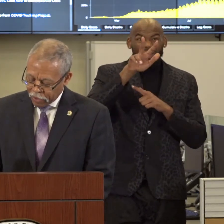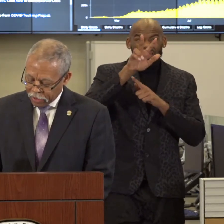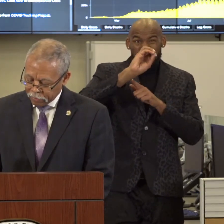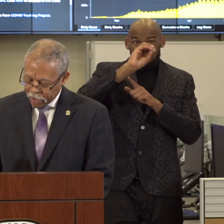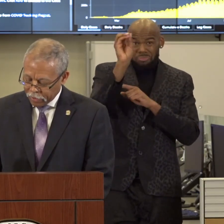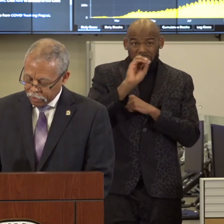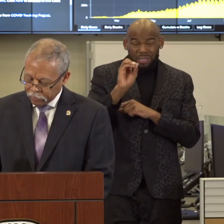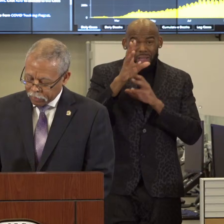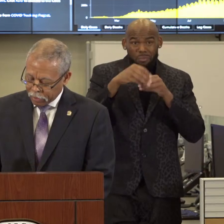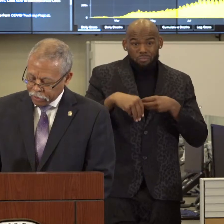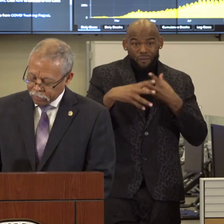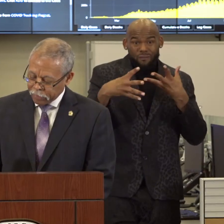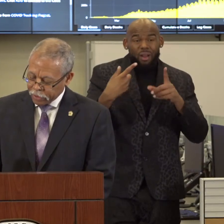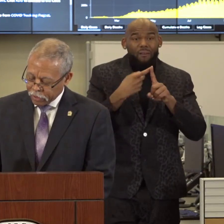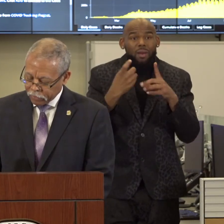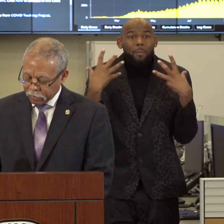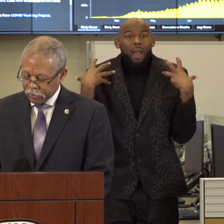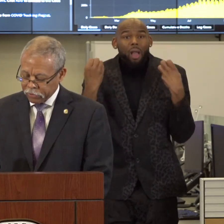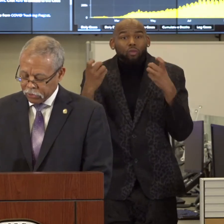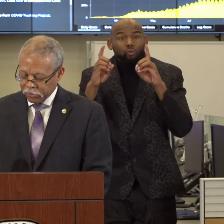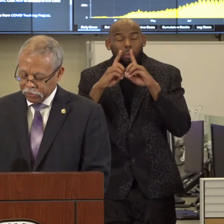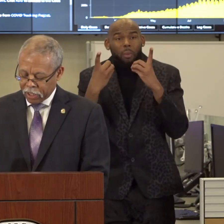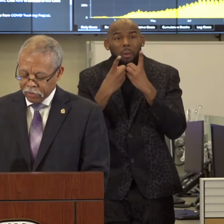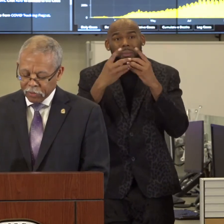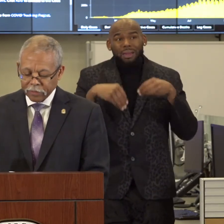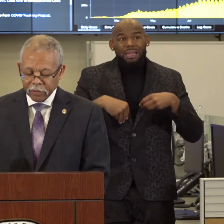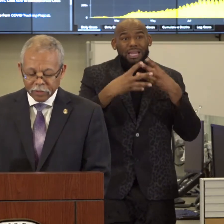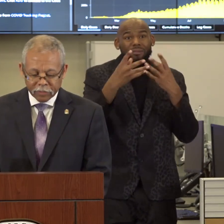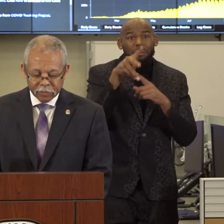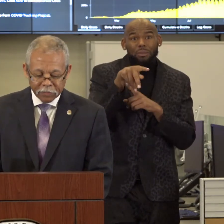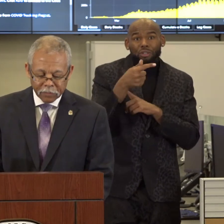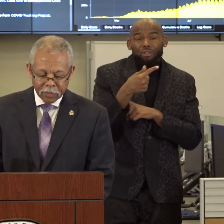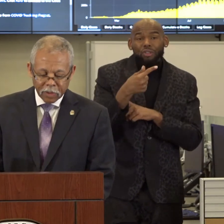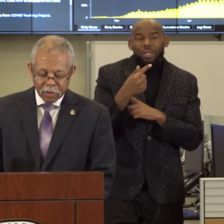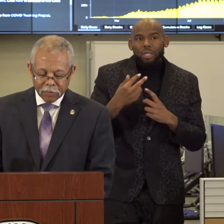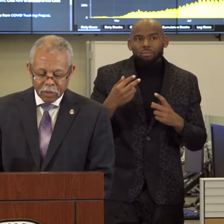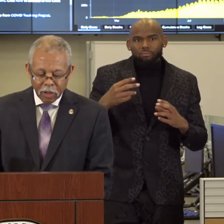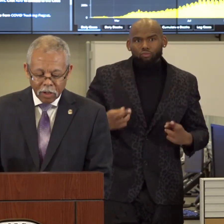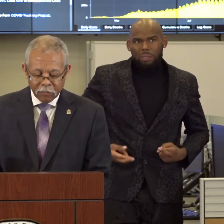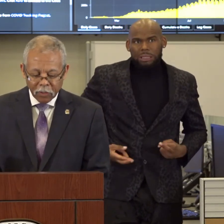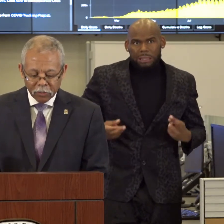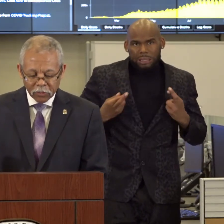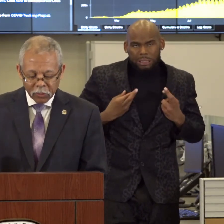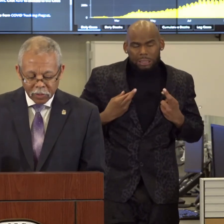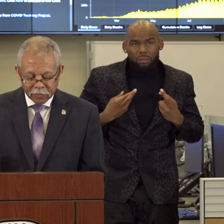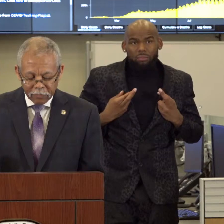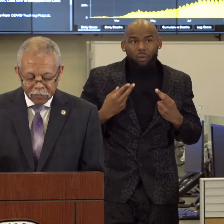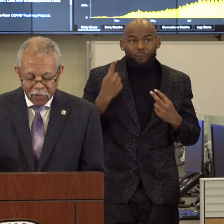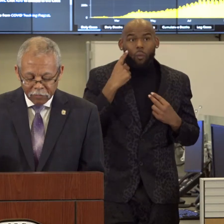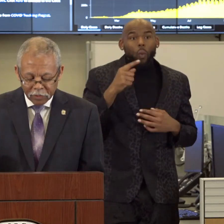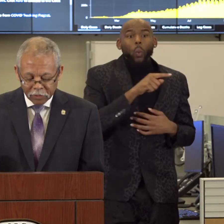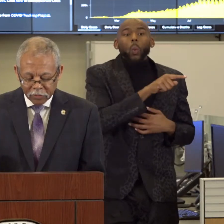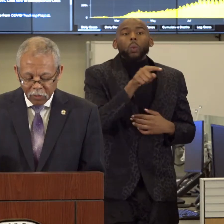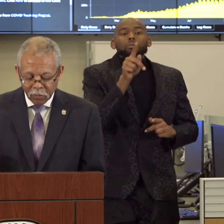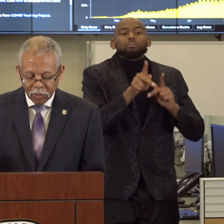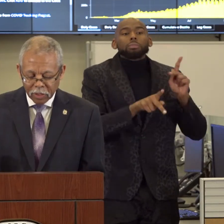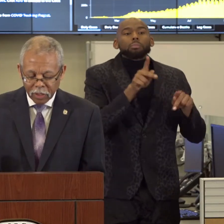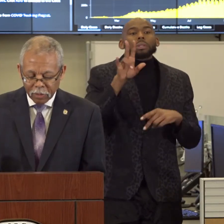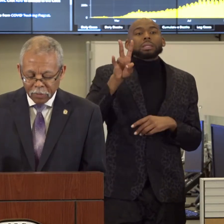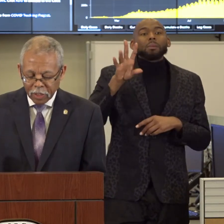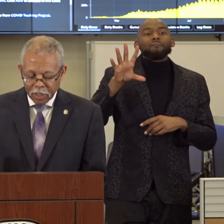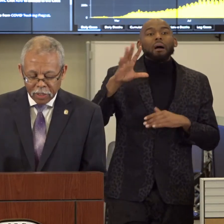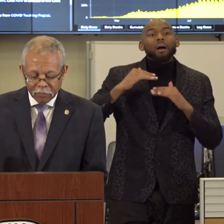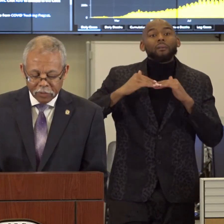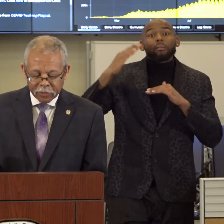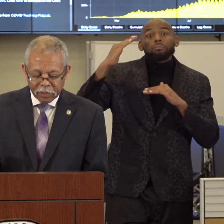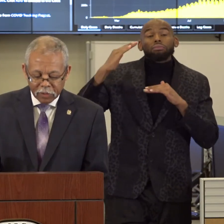vaccinations provided by the health department has been given to Prince George's County residents. Of those who are 75 years old and